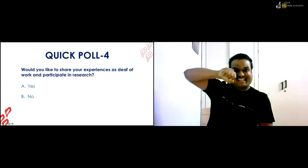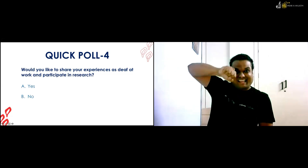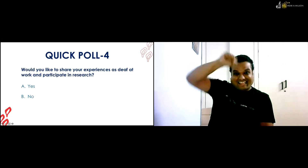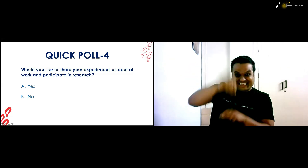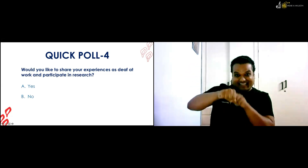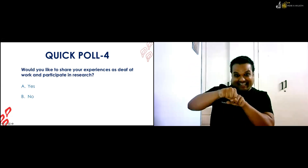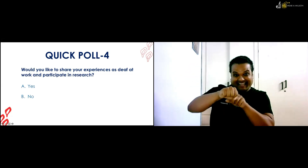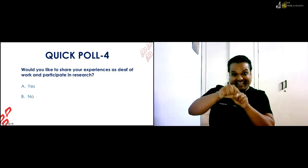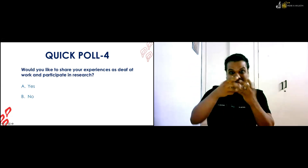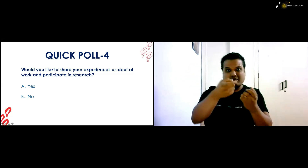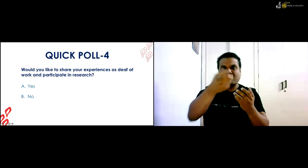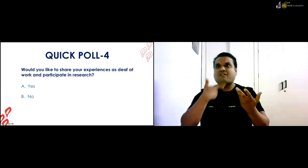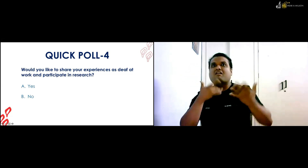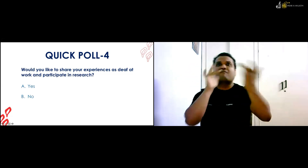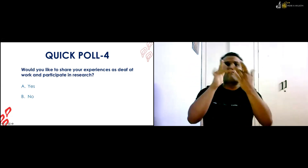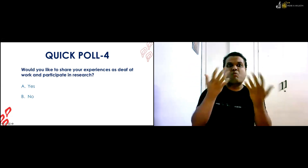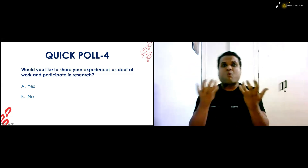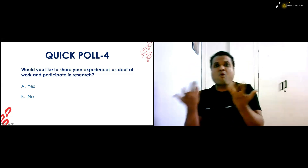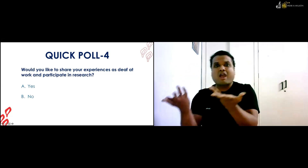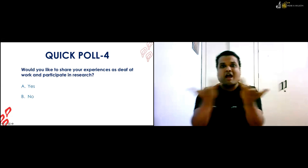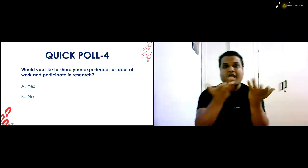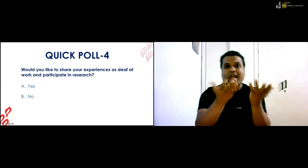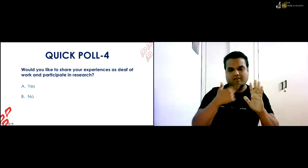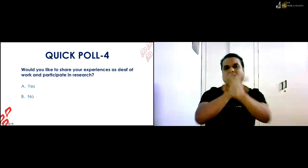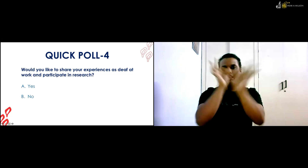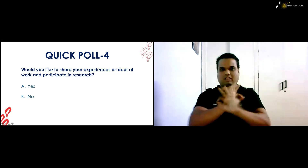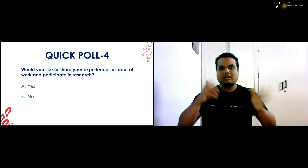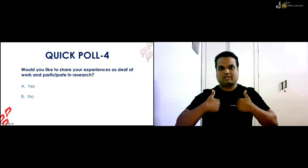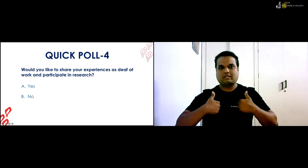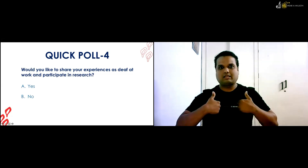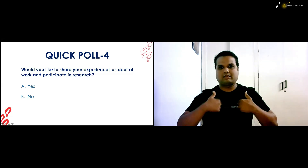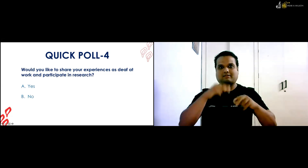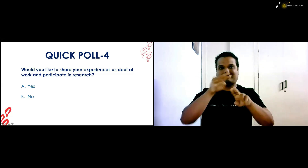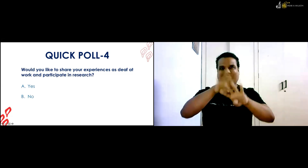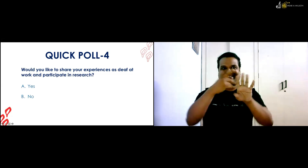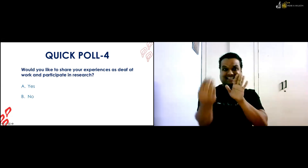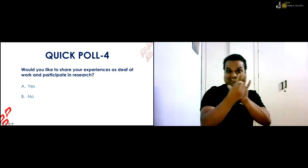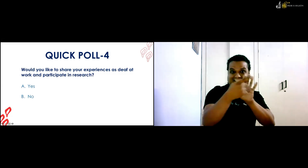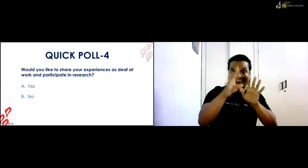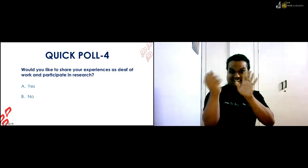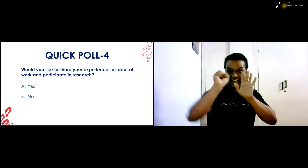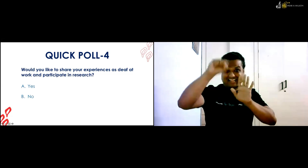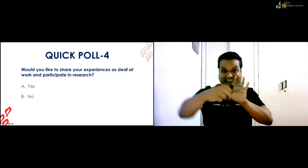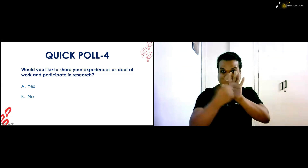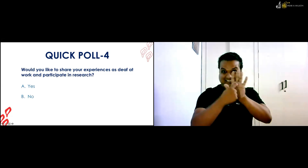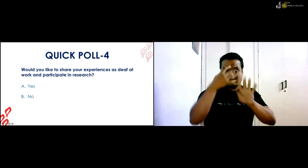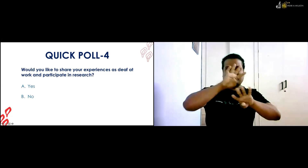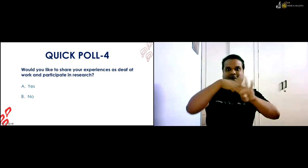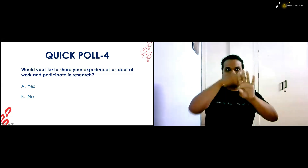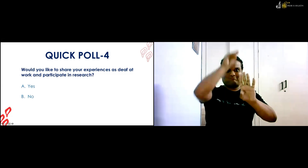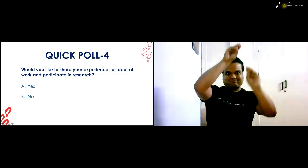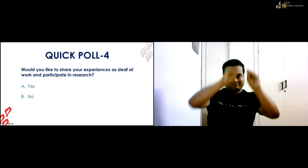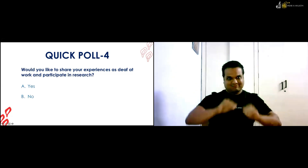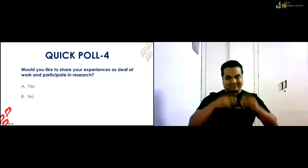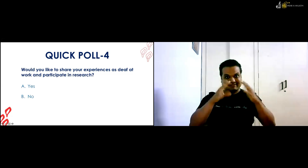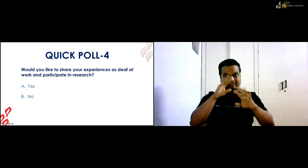And 21% have said no. So the people who have said yes, we will be contacting you. We